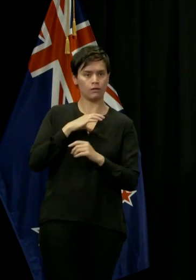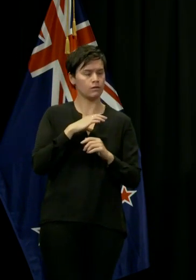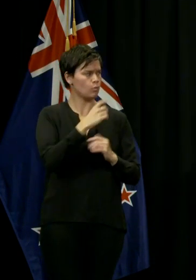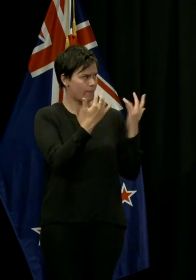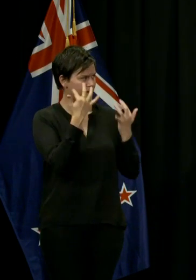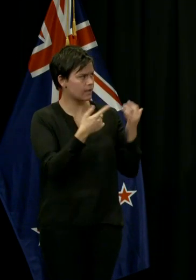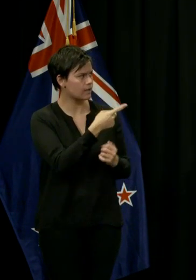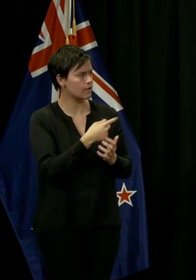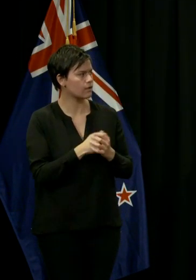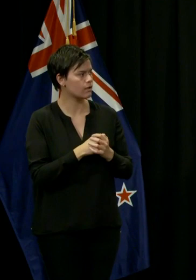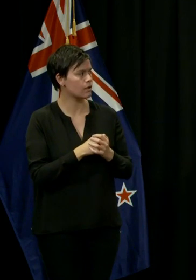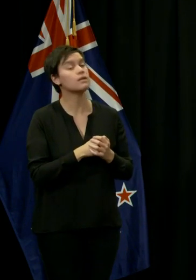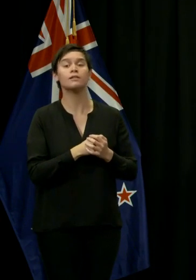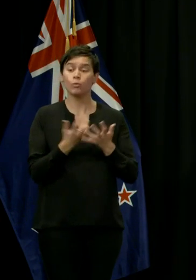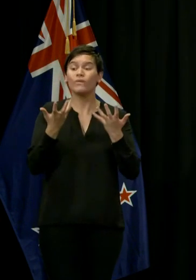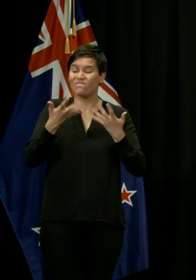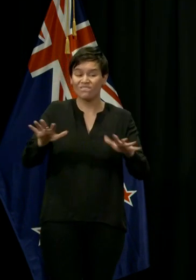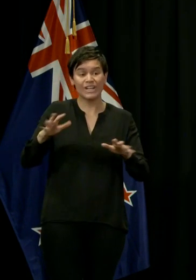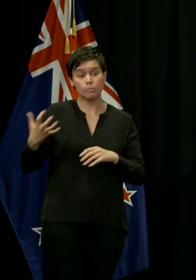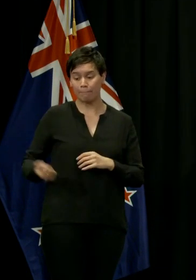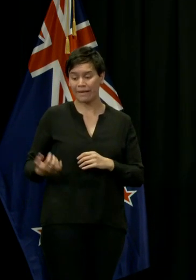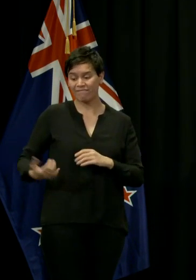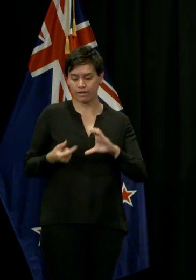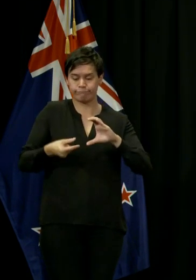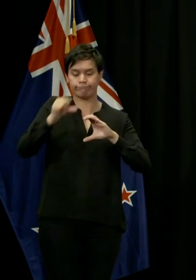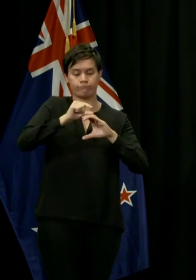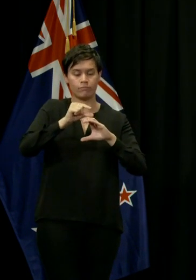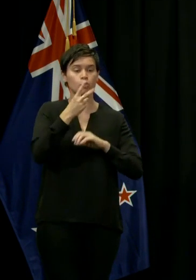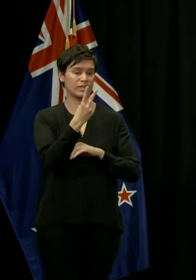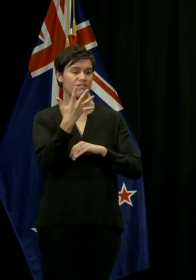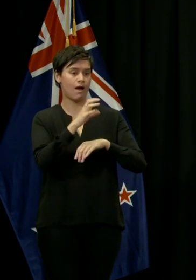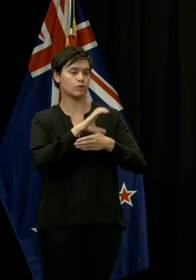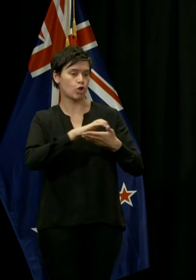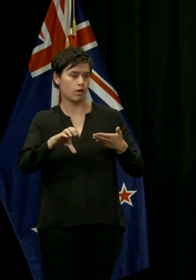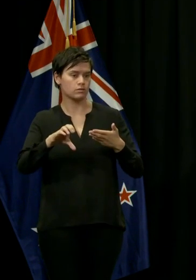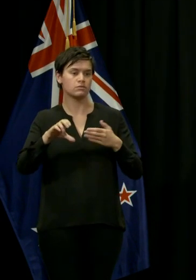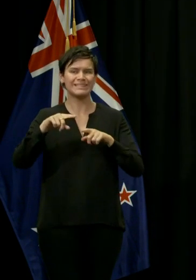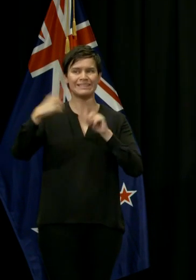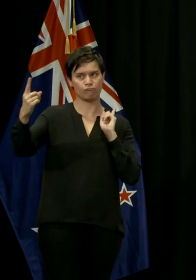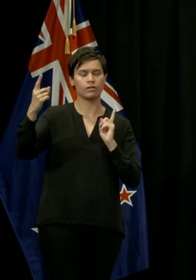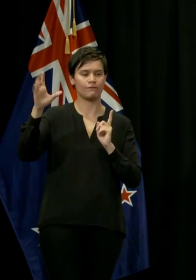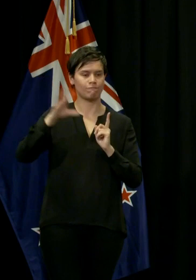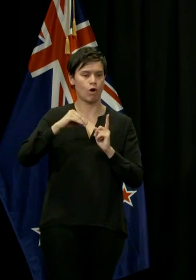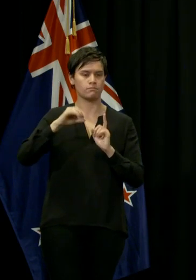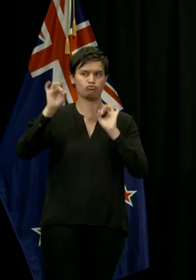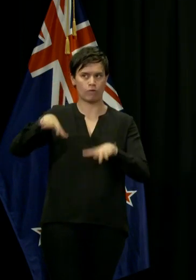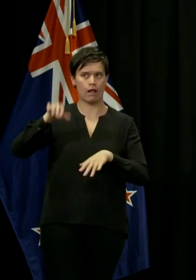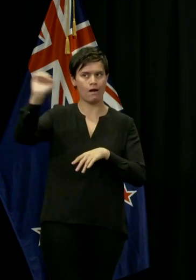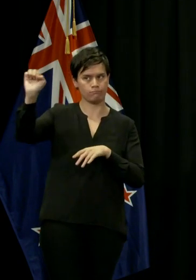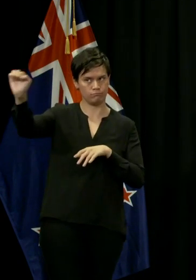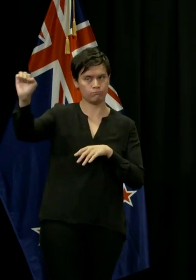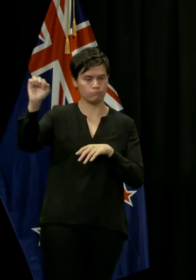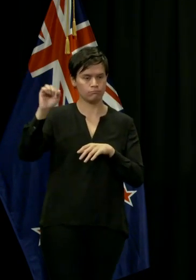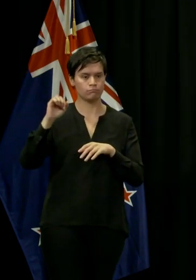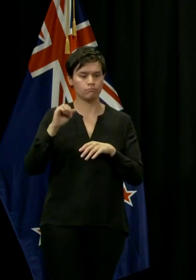did increase benefits ourselves last week, not to the extent the Australian ones went up overnight, but we did increase them. And in terms